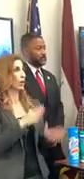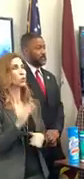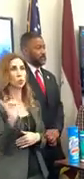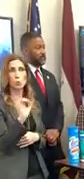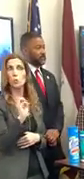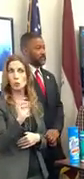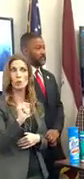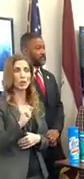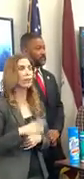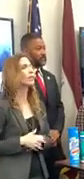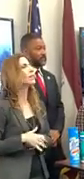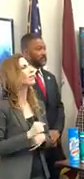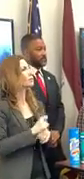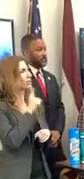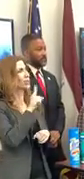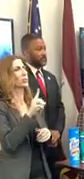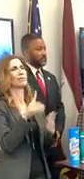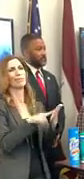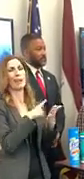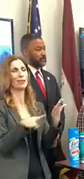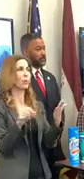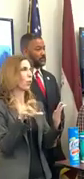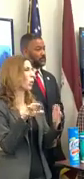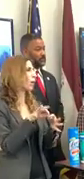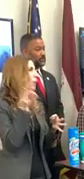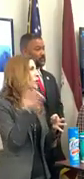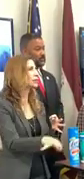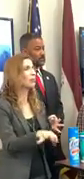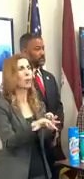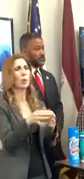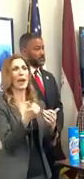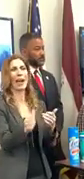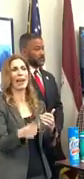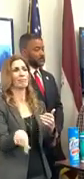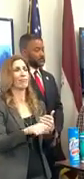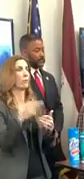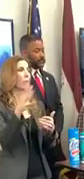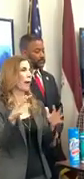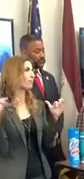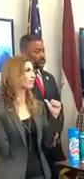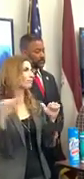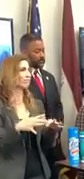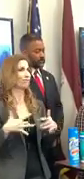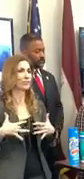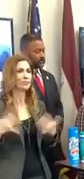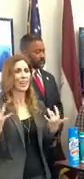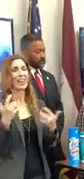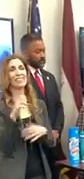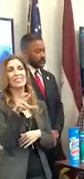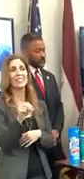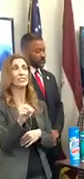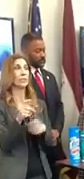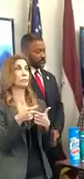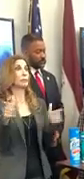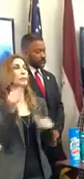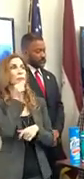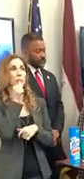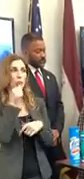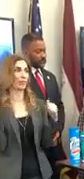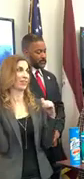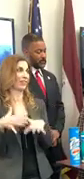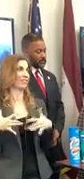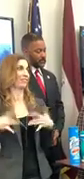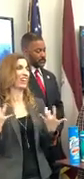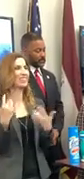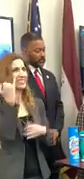asking that people cancel, postpone any sort of public gatherings and even larger private gatherings if you can do